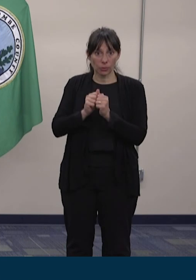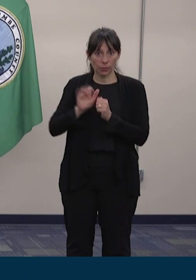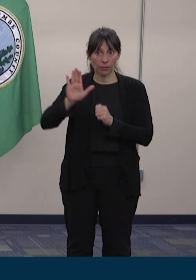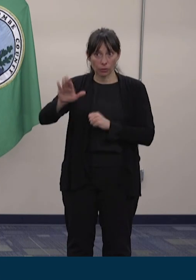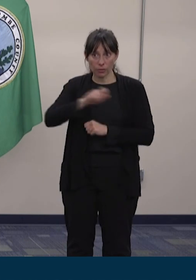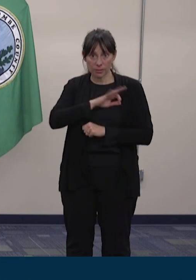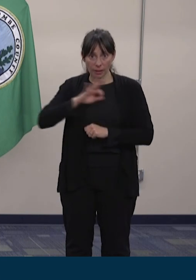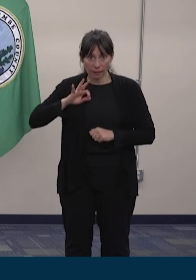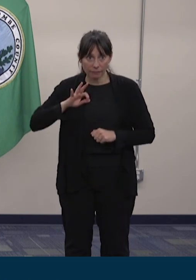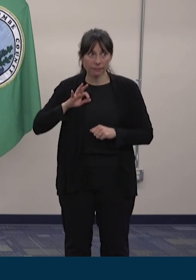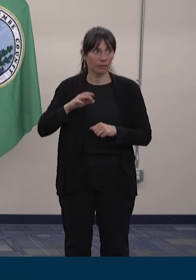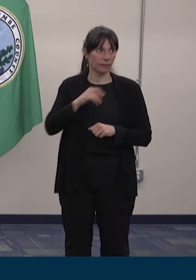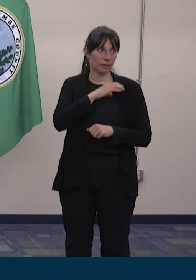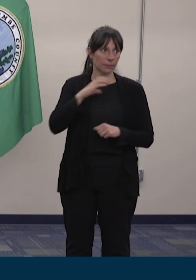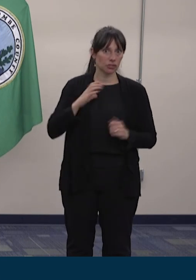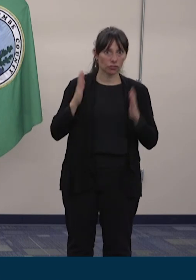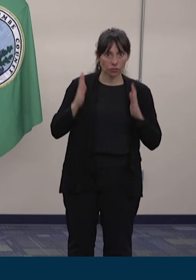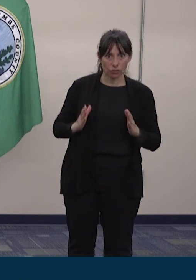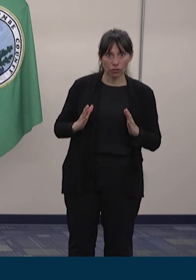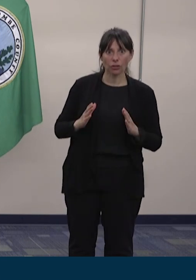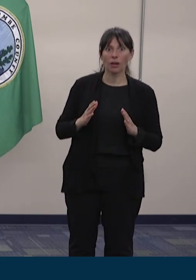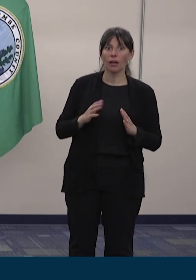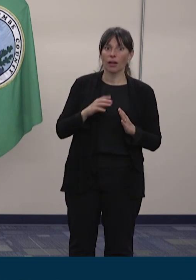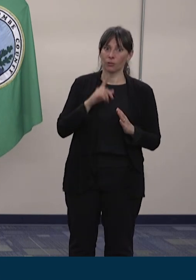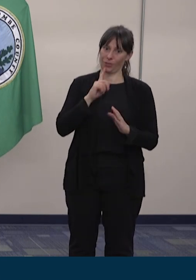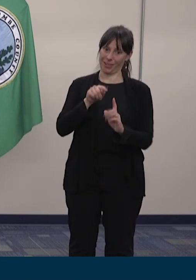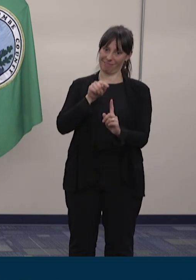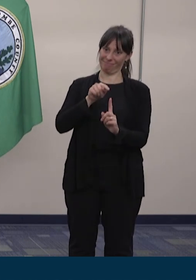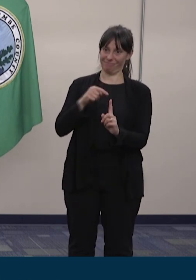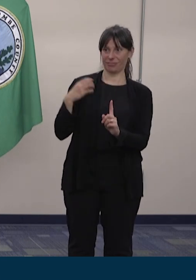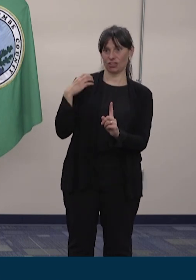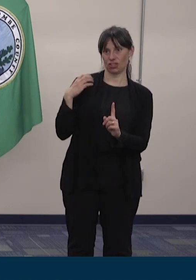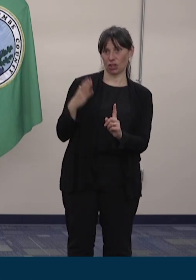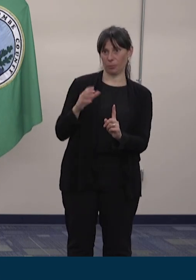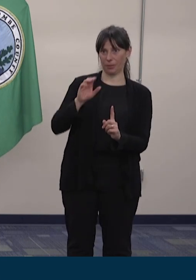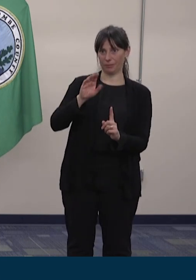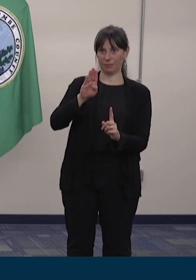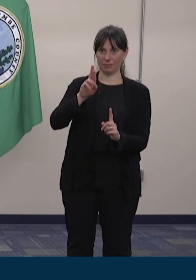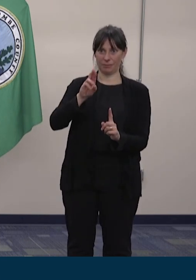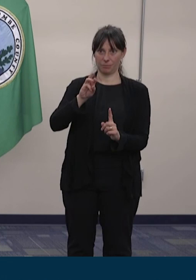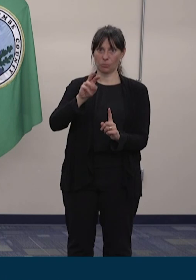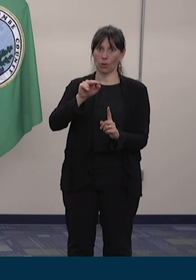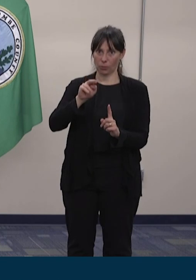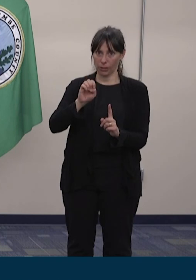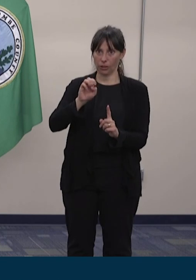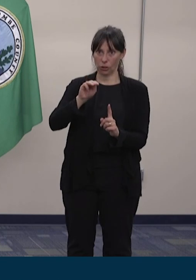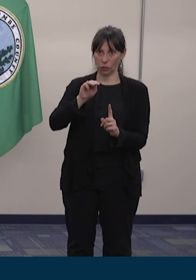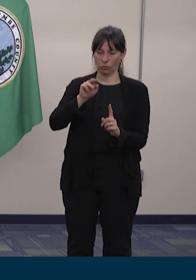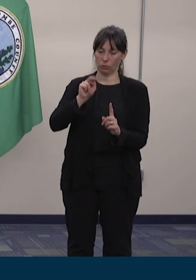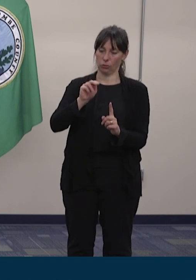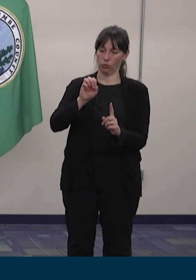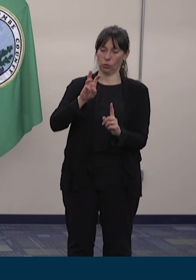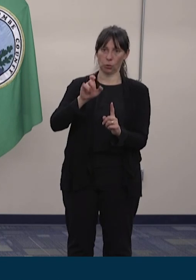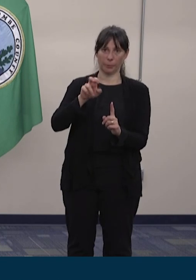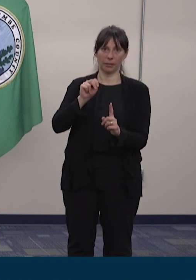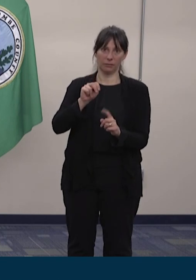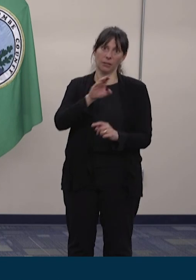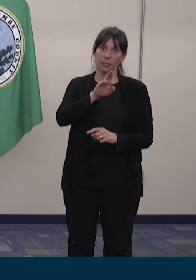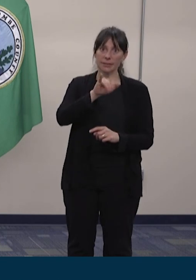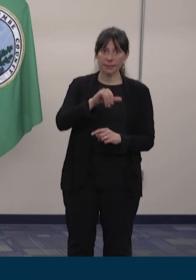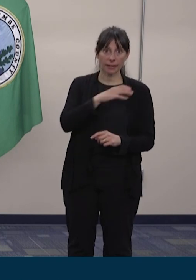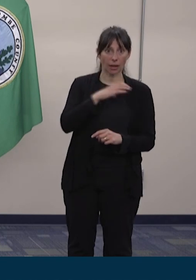the commissioners, and especially with Chairman Newman, with the city council, and